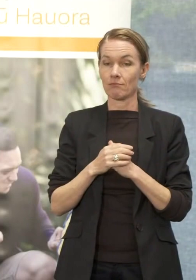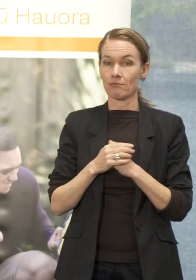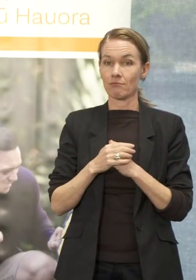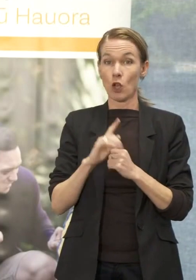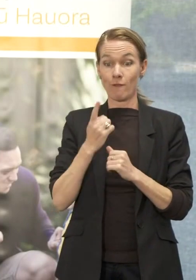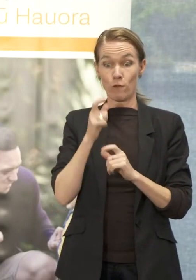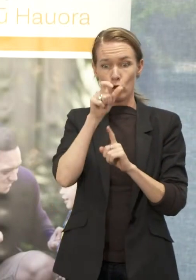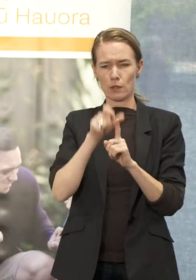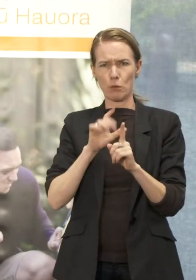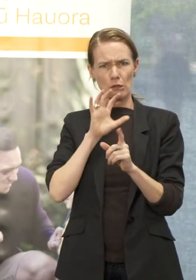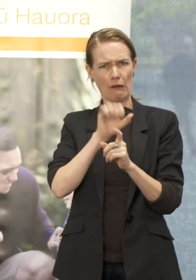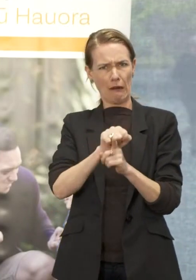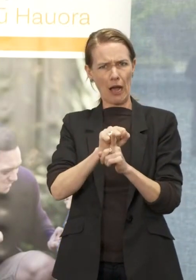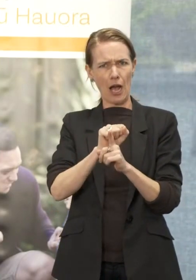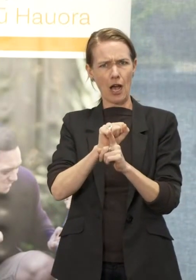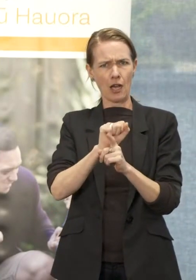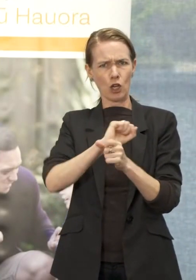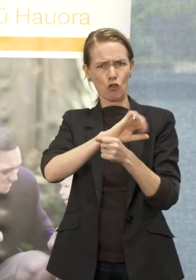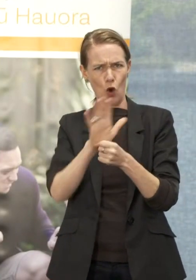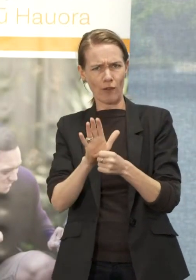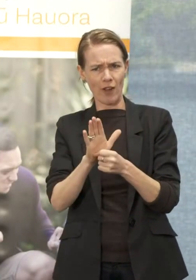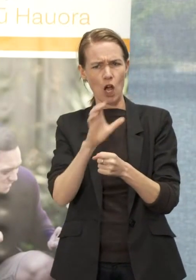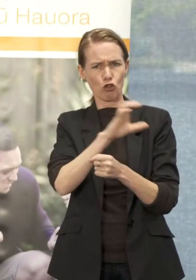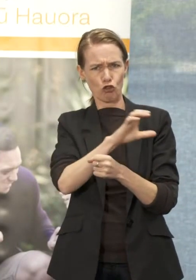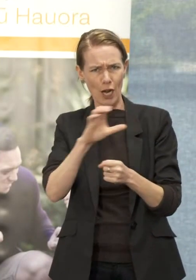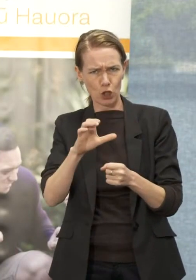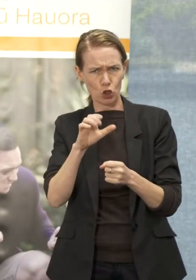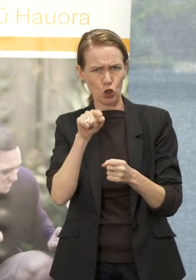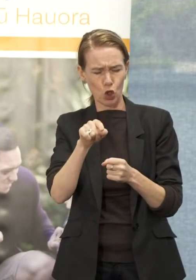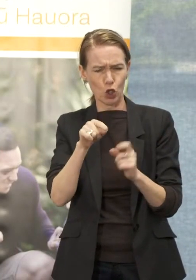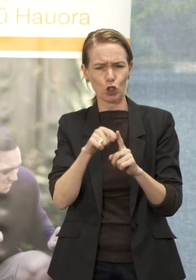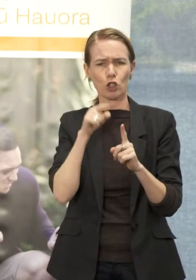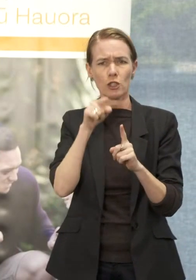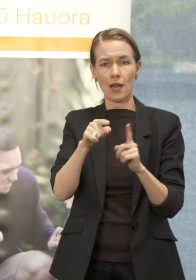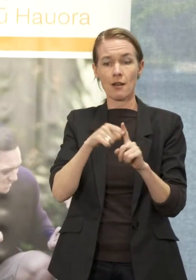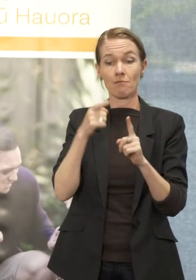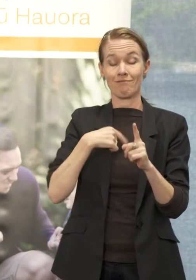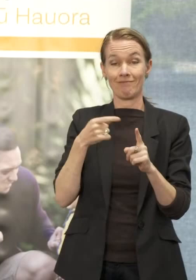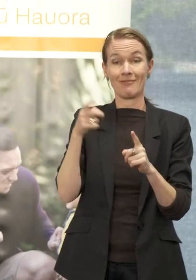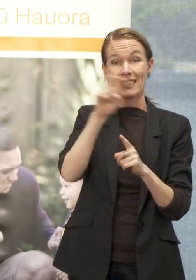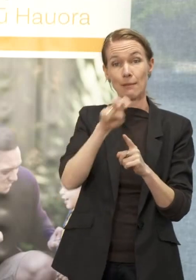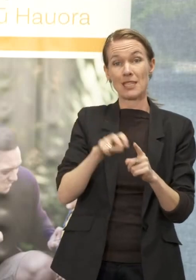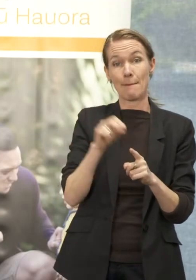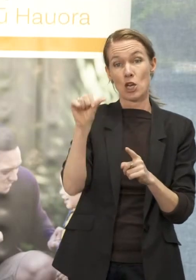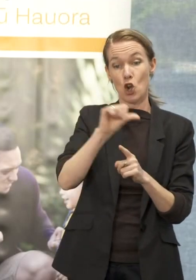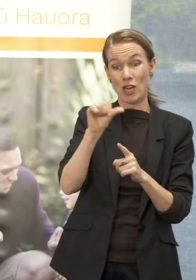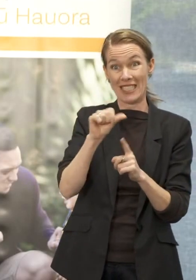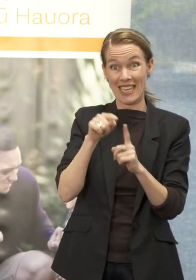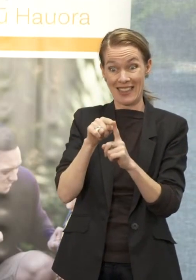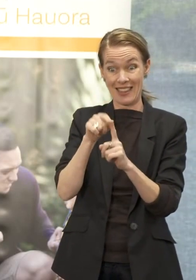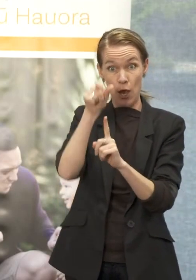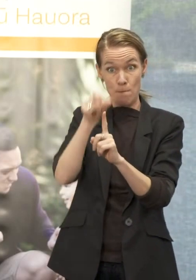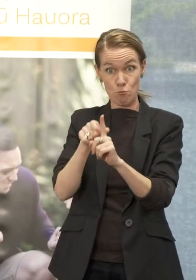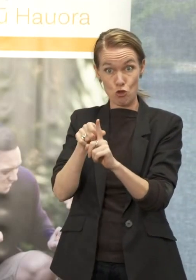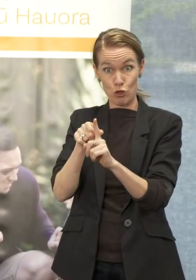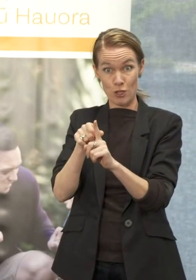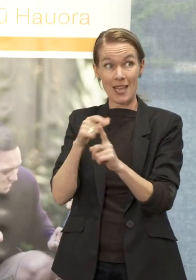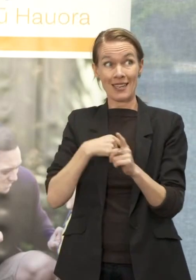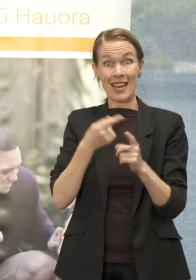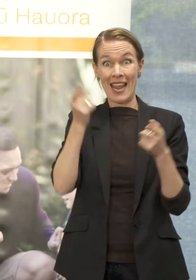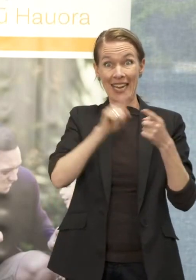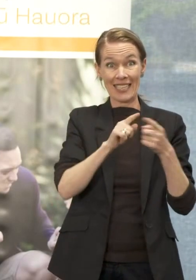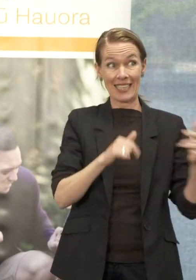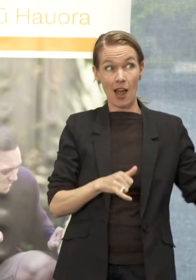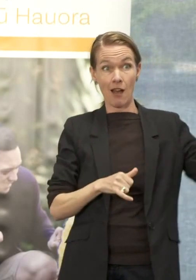September the 19th. That person had arrived from Delhi on August the 27th and had completed